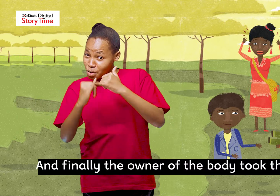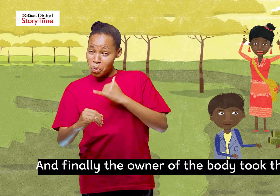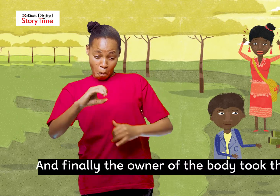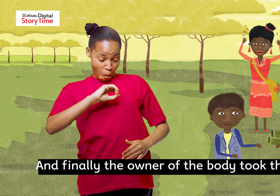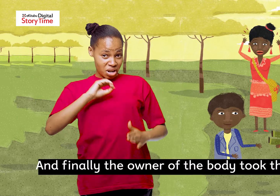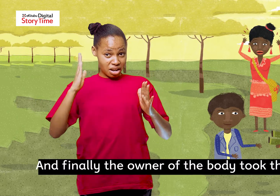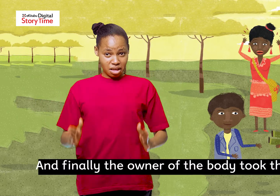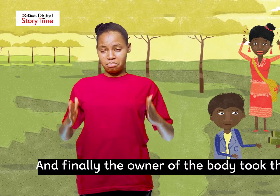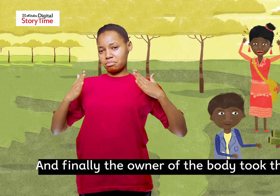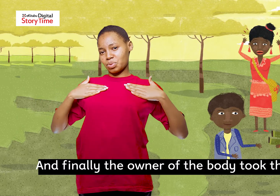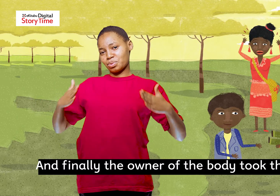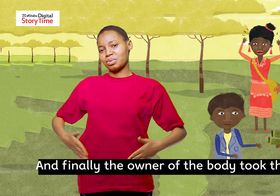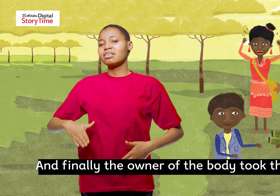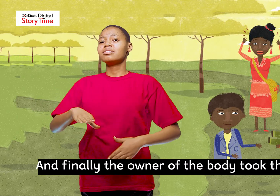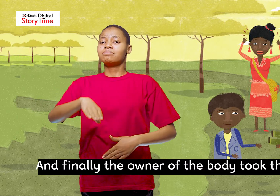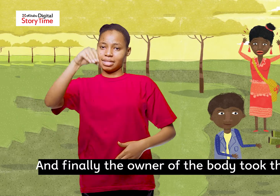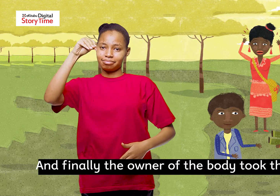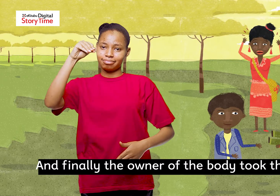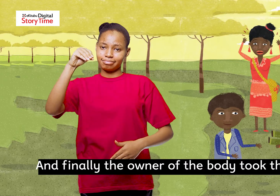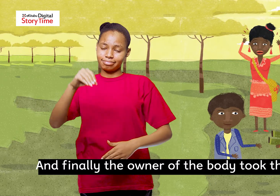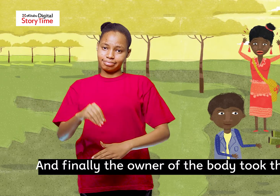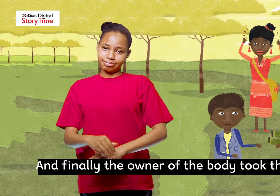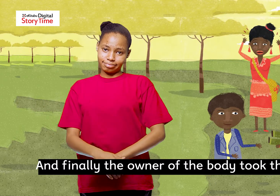And finally the owner of the body took that back.